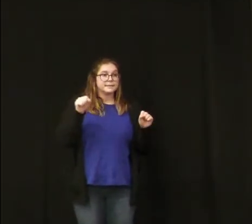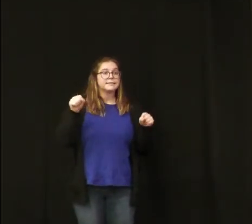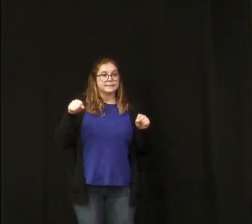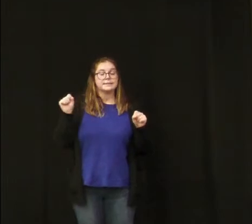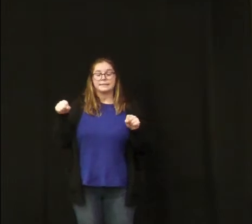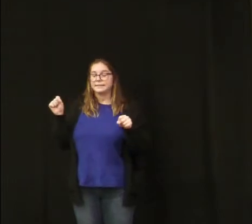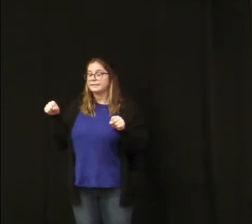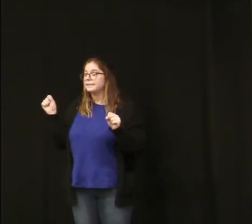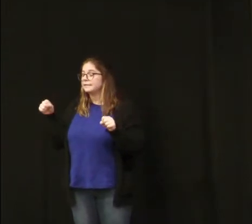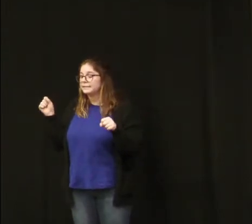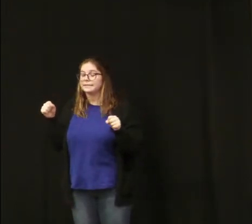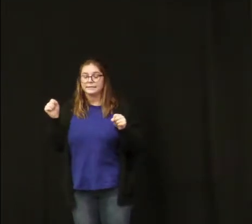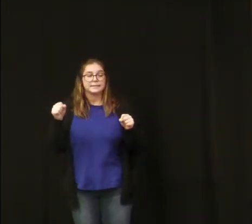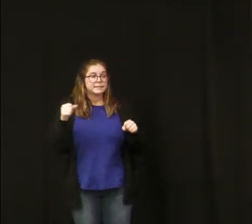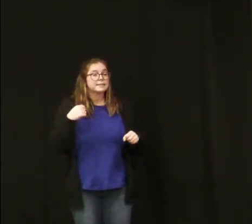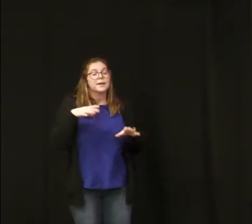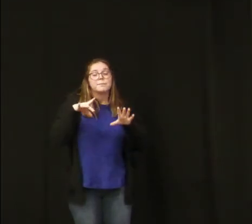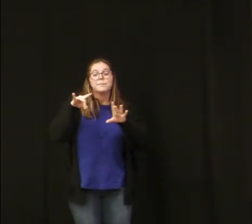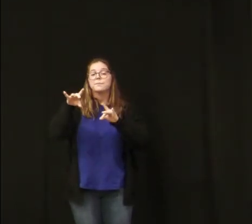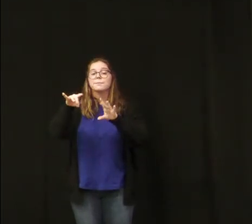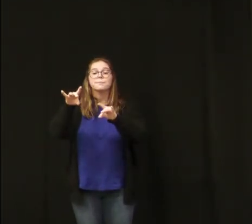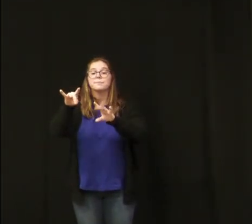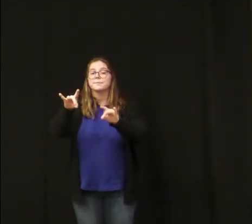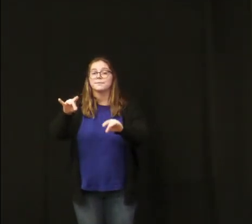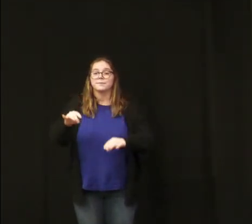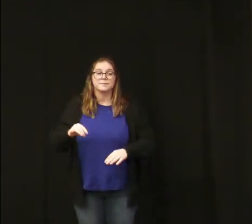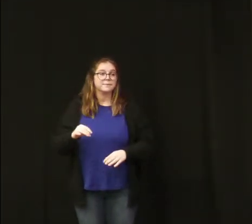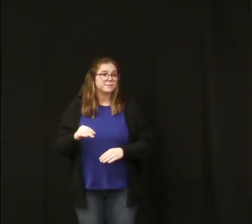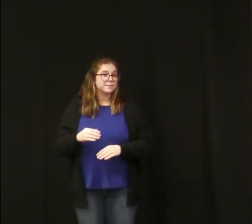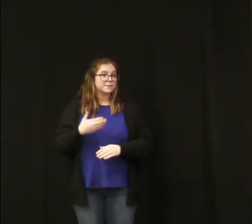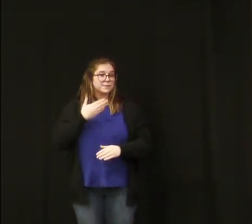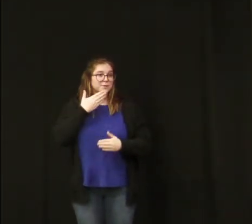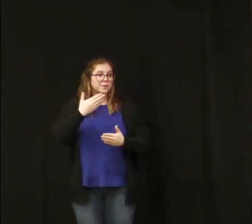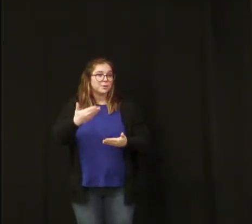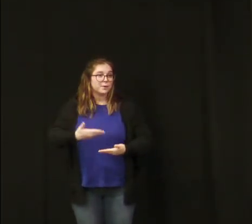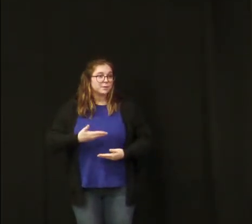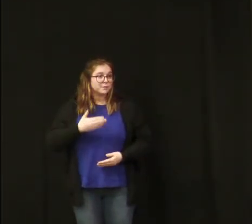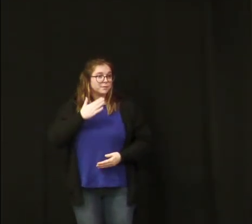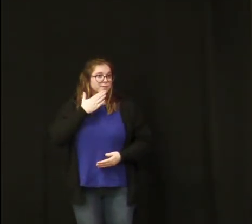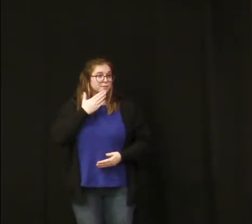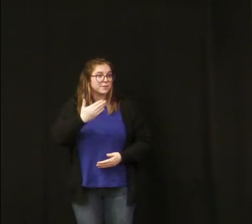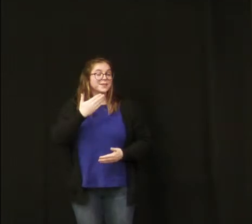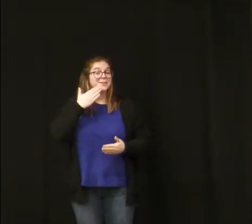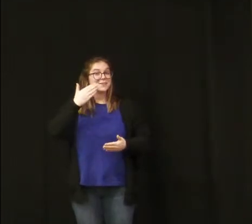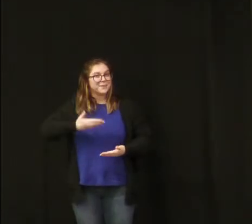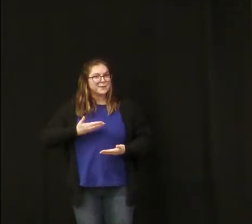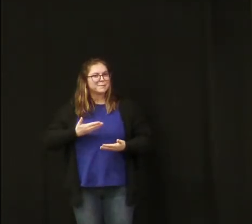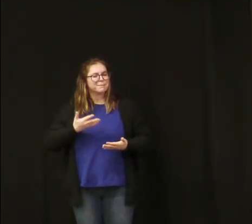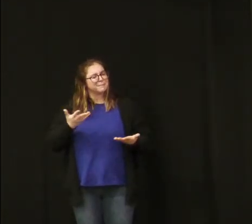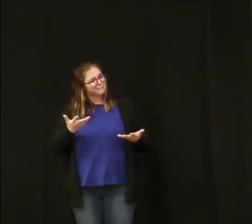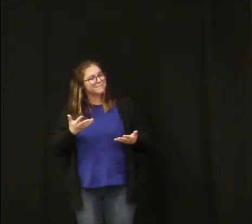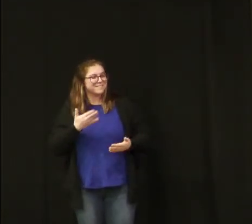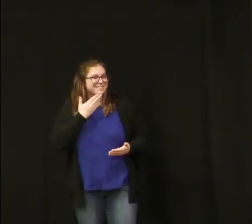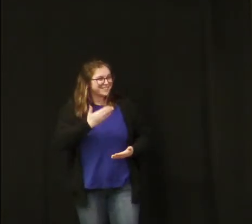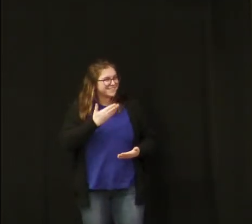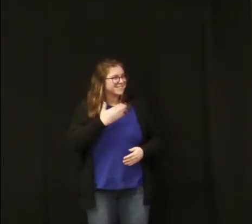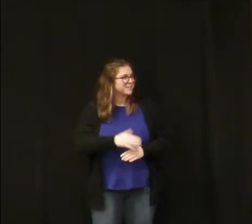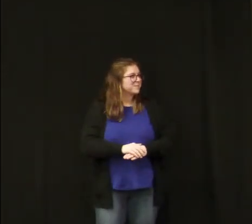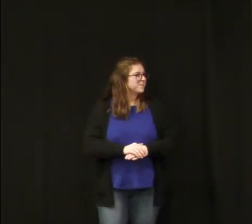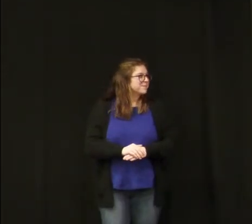I'm picking it up, yeah. You're welcome. Thank you. Thank